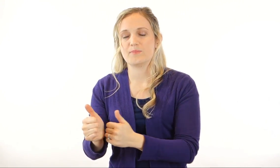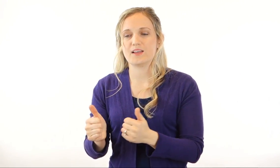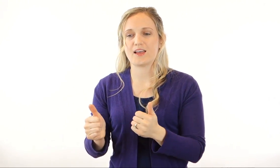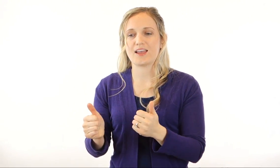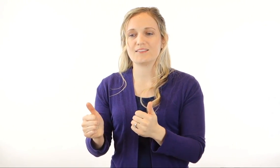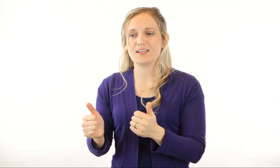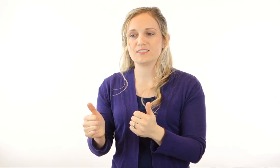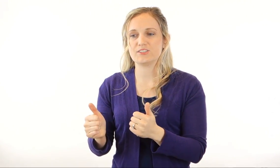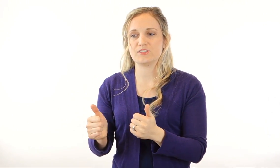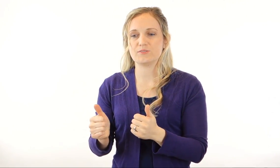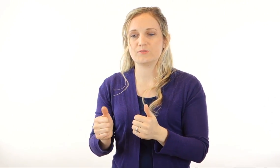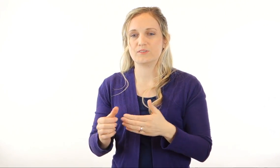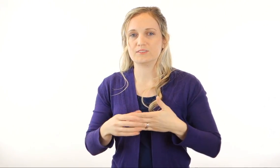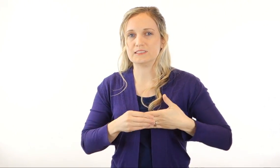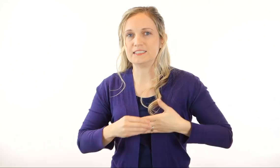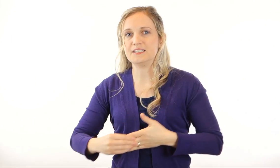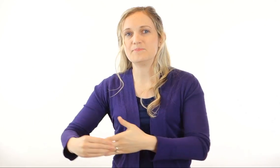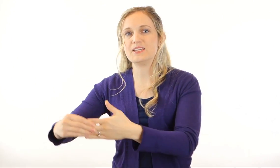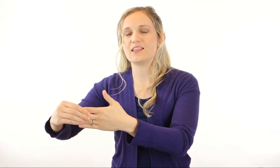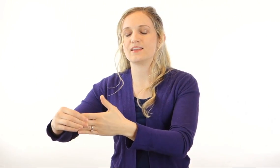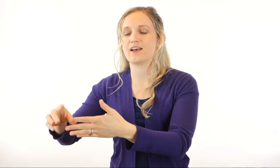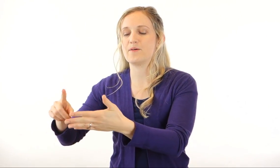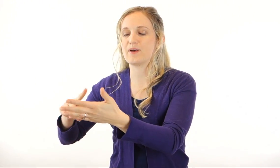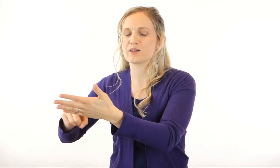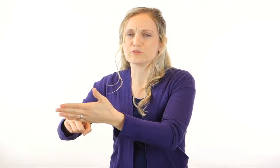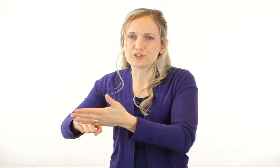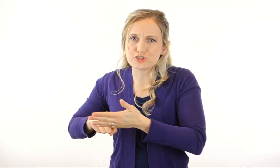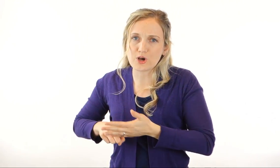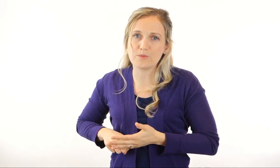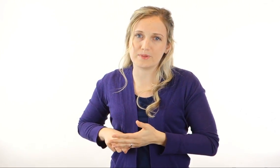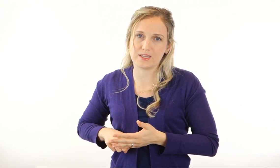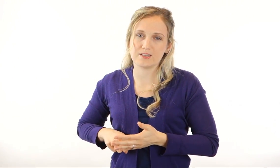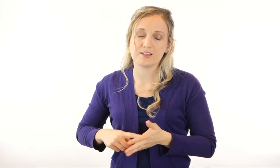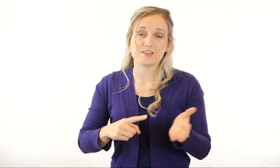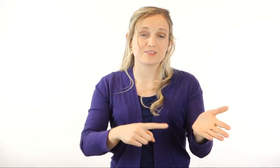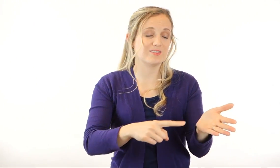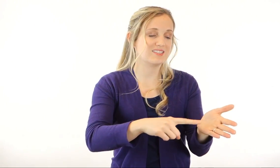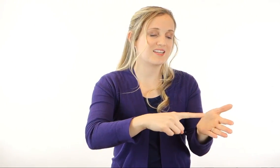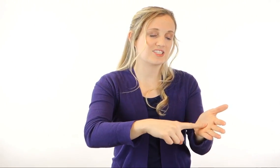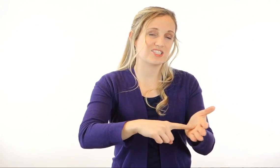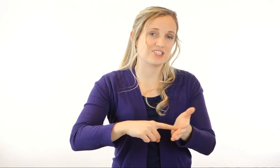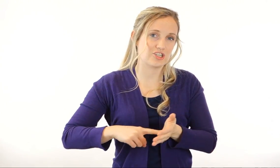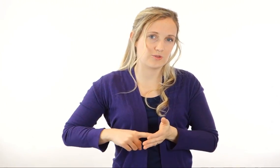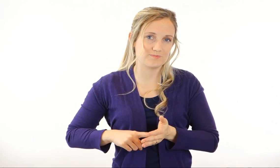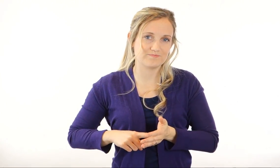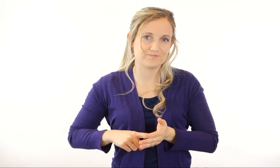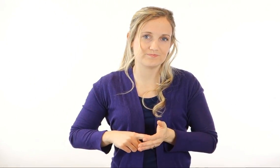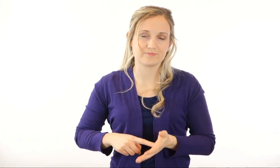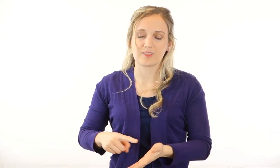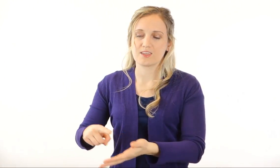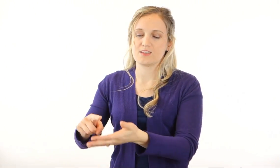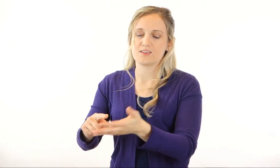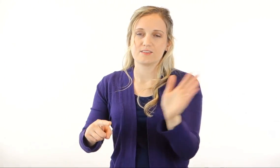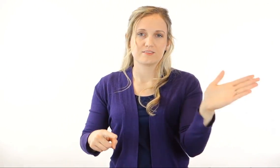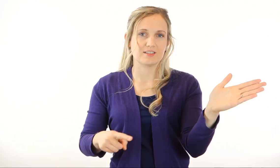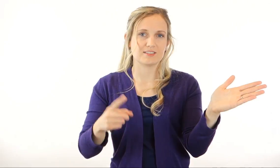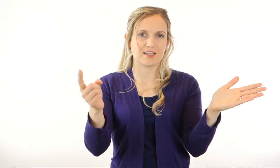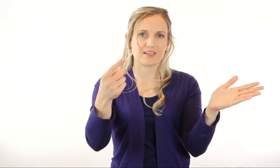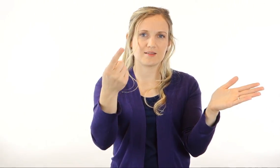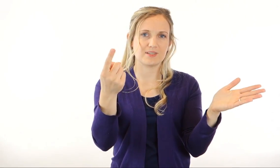But I like to do lead me and then come back with show me. So this is actually show. It's like I'm